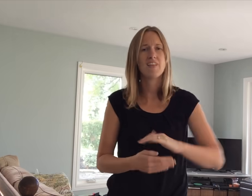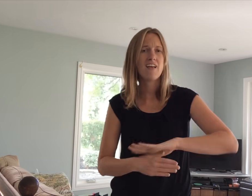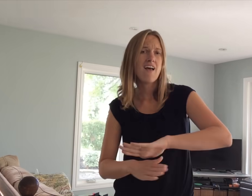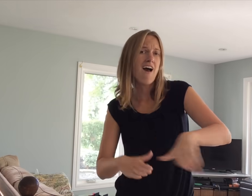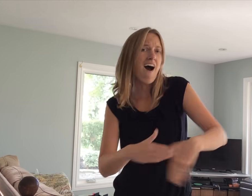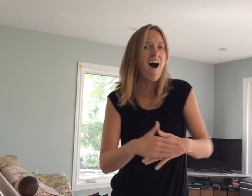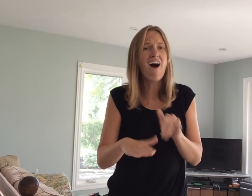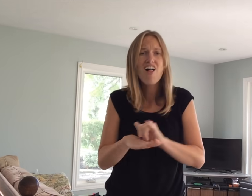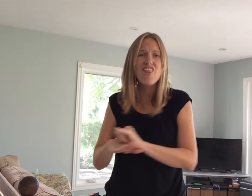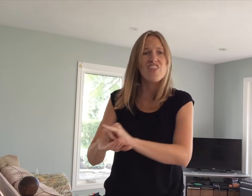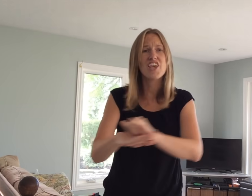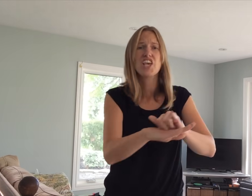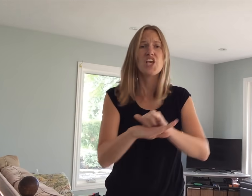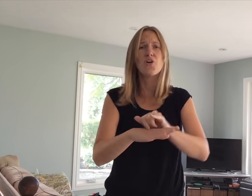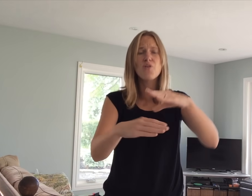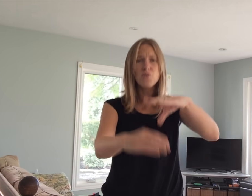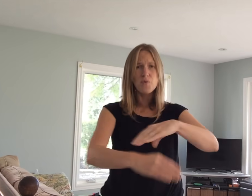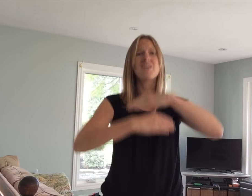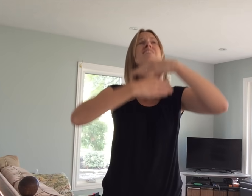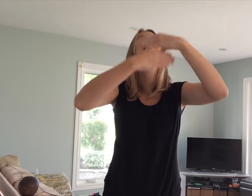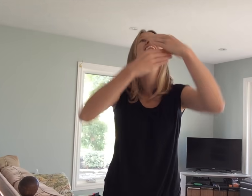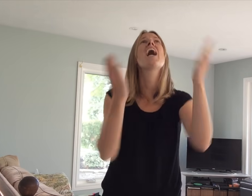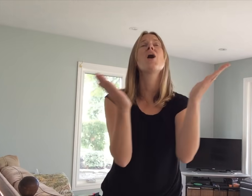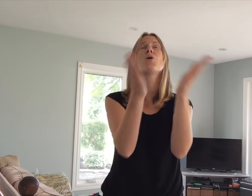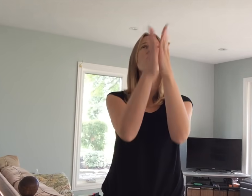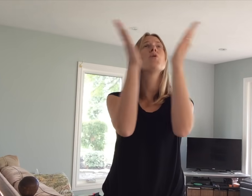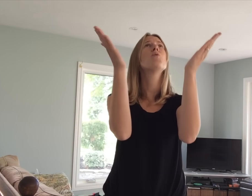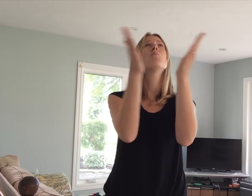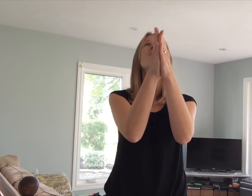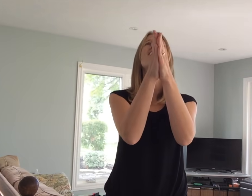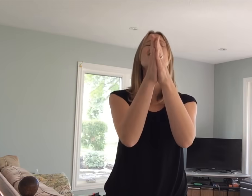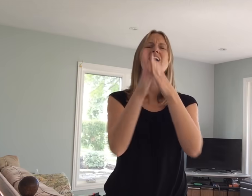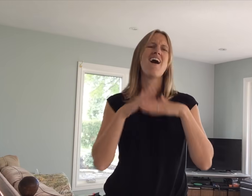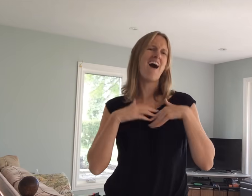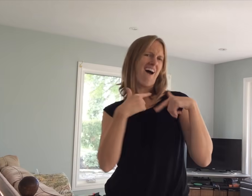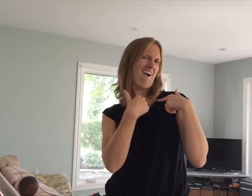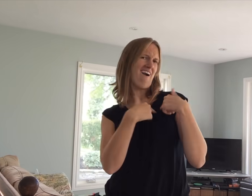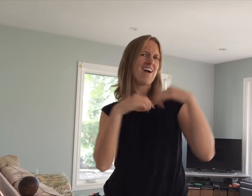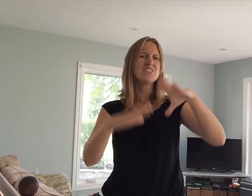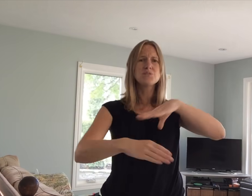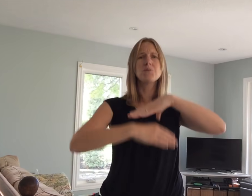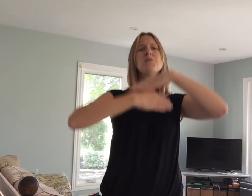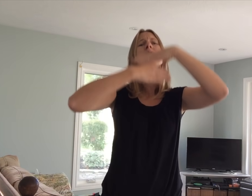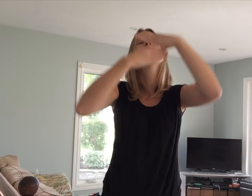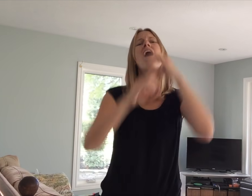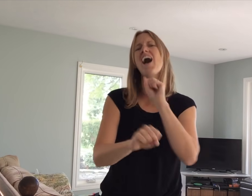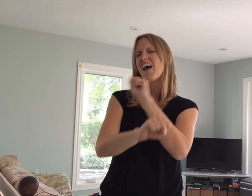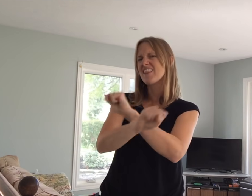All the earth will shout your praise Our hearts will cry